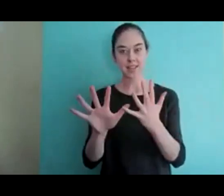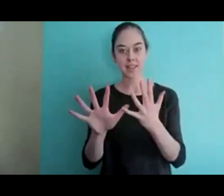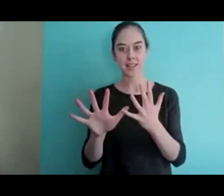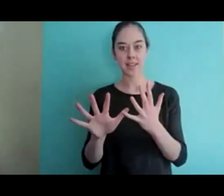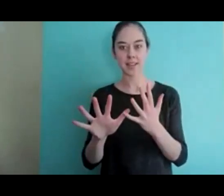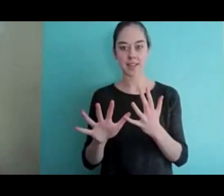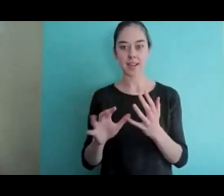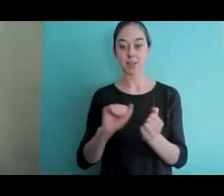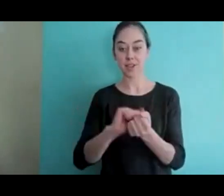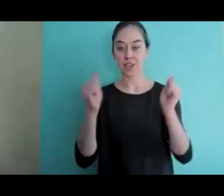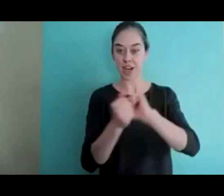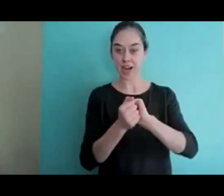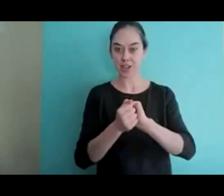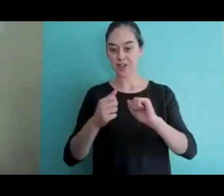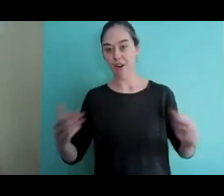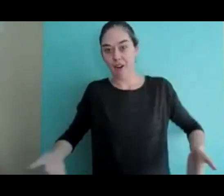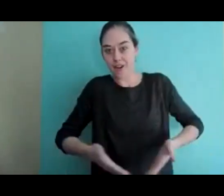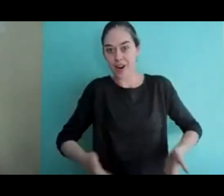1, 2, 4, 5, 6, 7, 8, 9, 10. Change. Under.